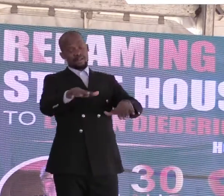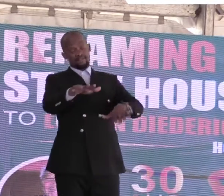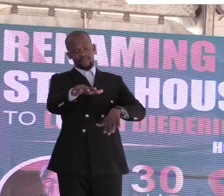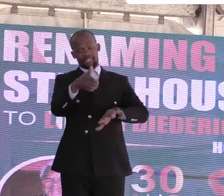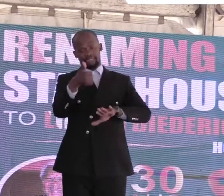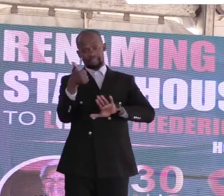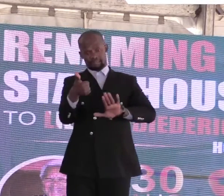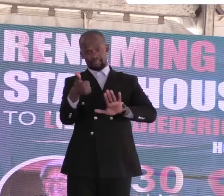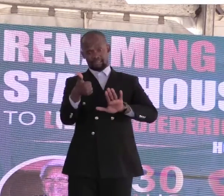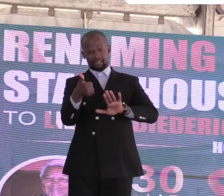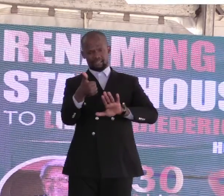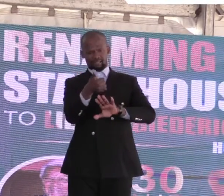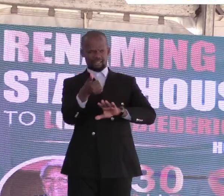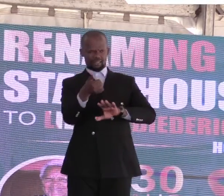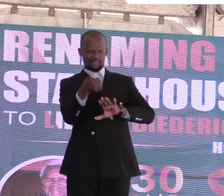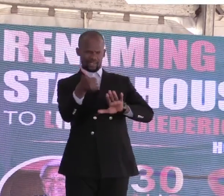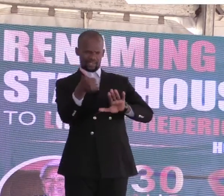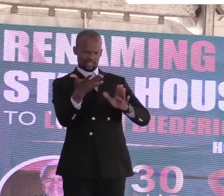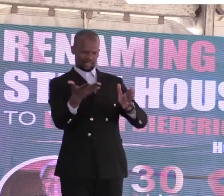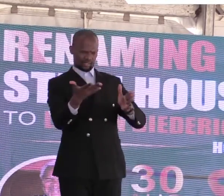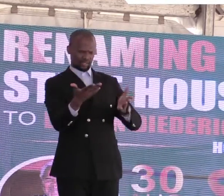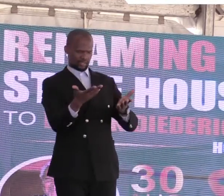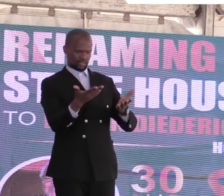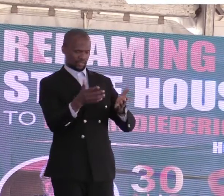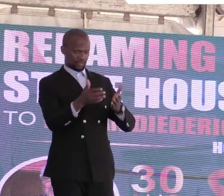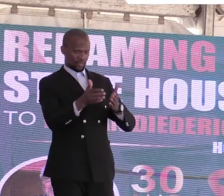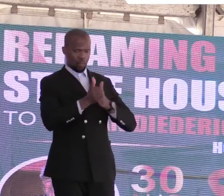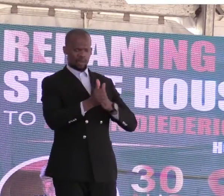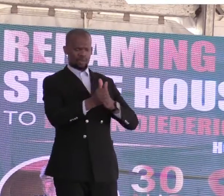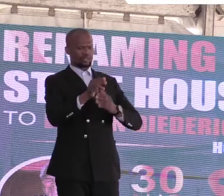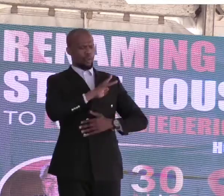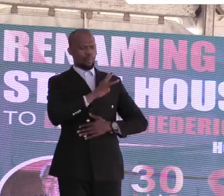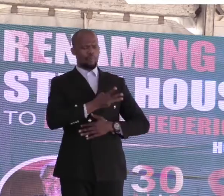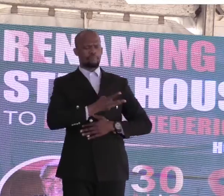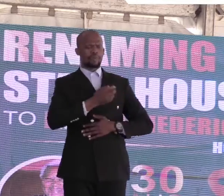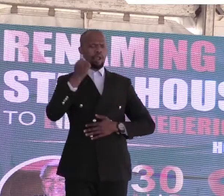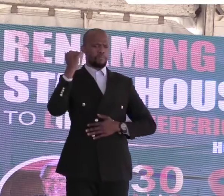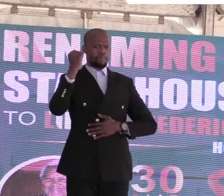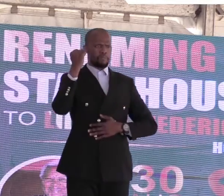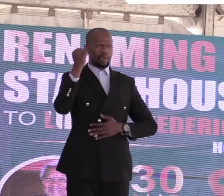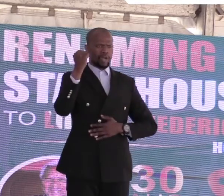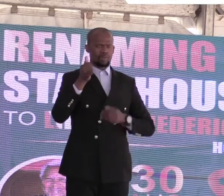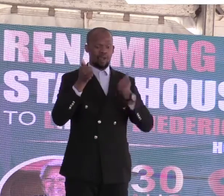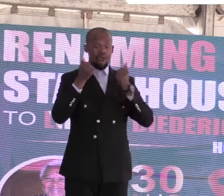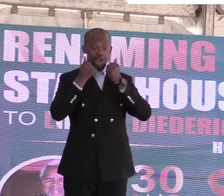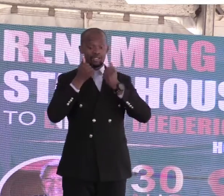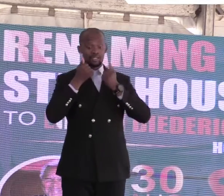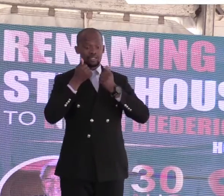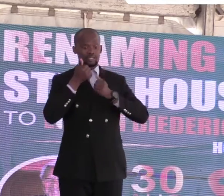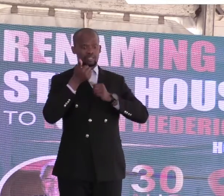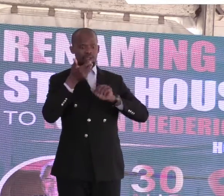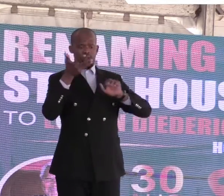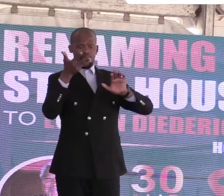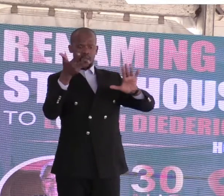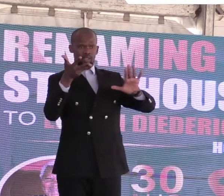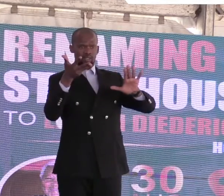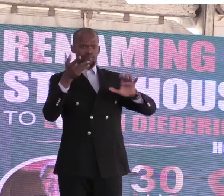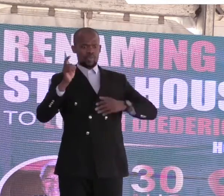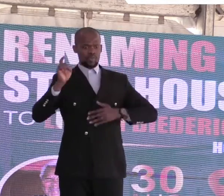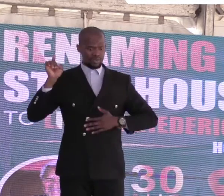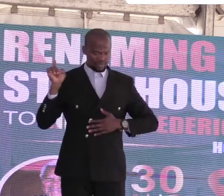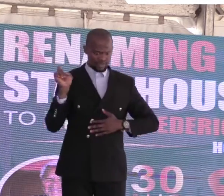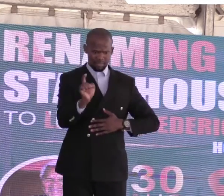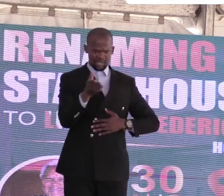of the women who led the historic Women's March on August the 9th to demand an end to